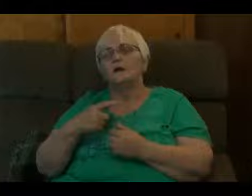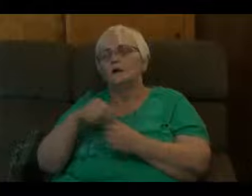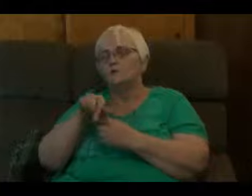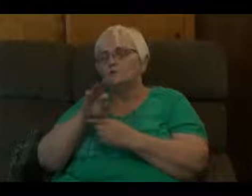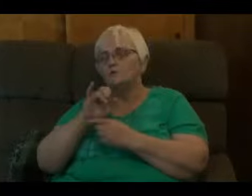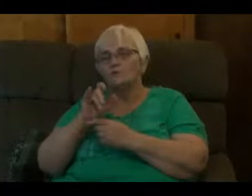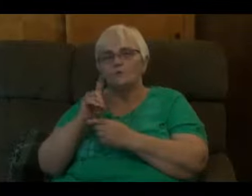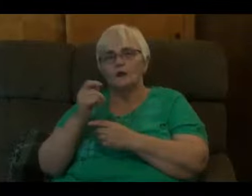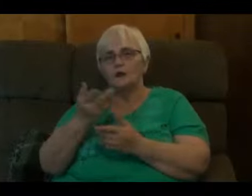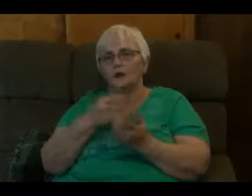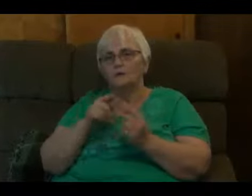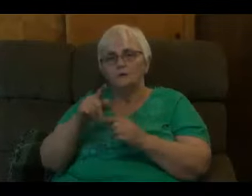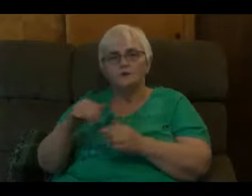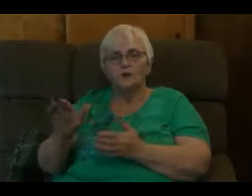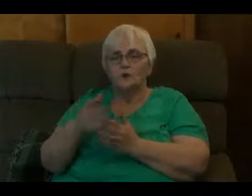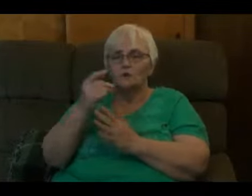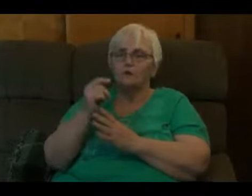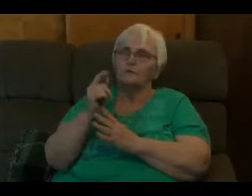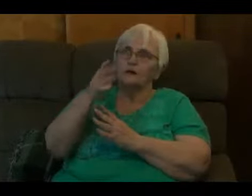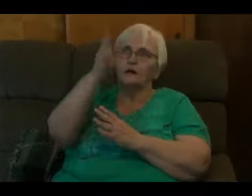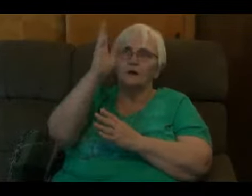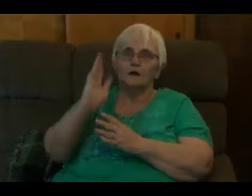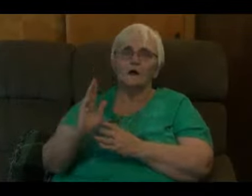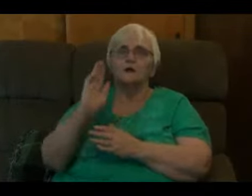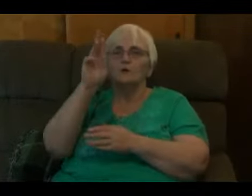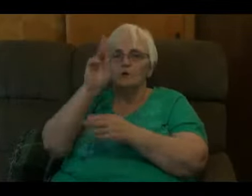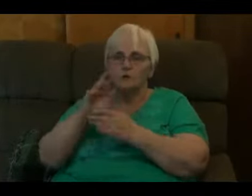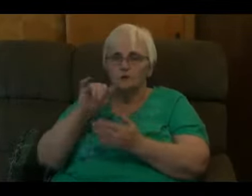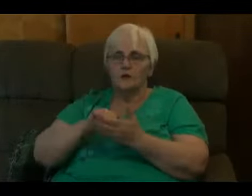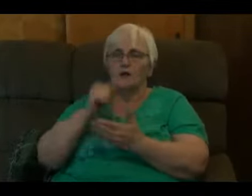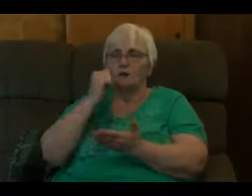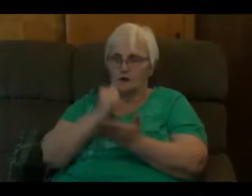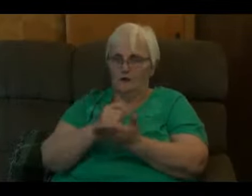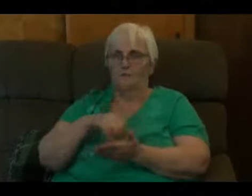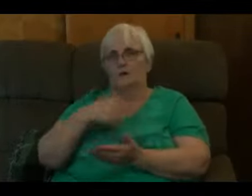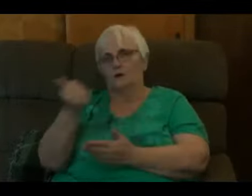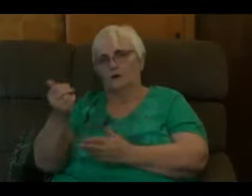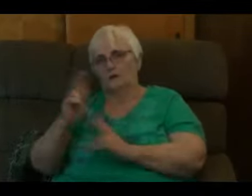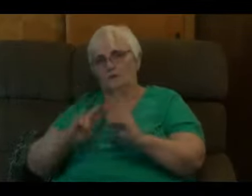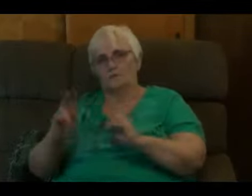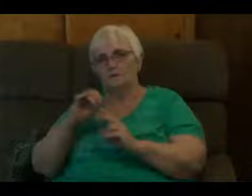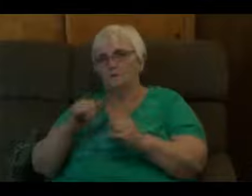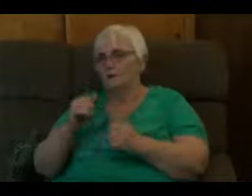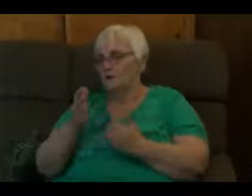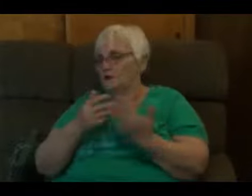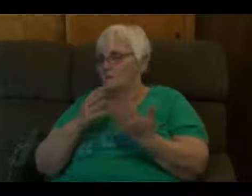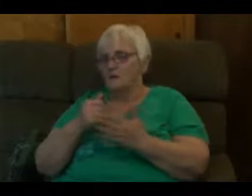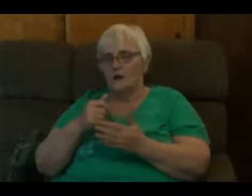gave you to glorify Him, amen, He will use it to help other people. See, no matter what attribute we're talking